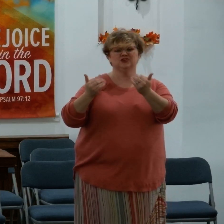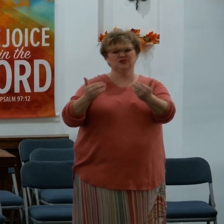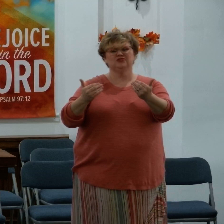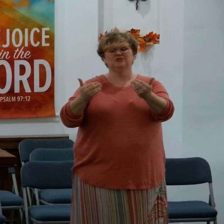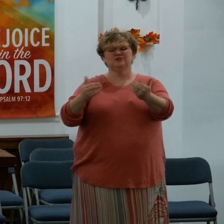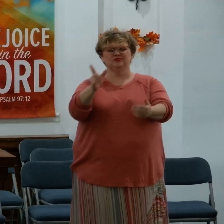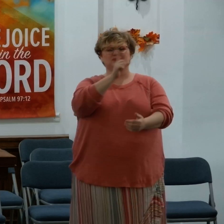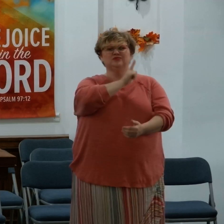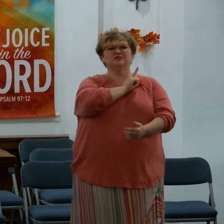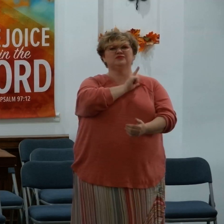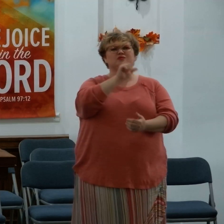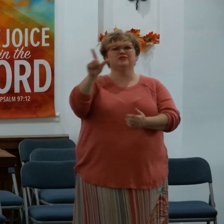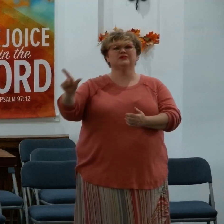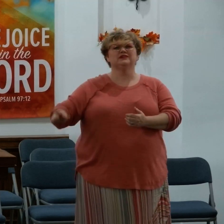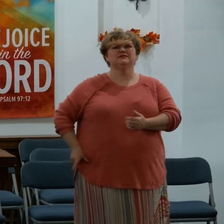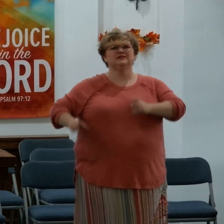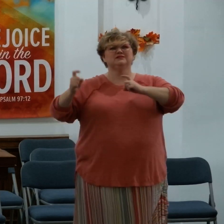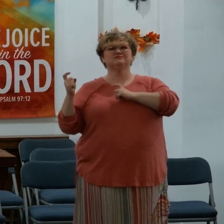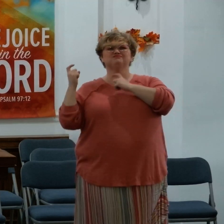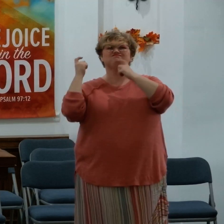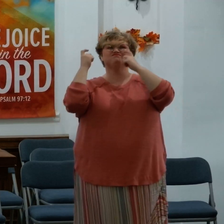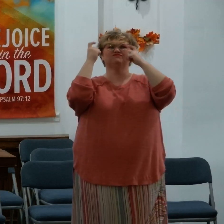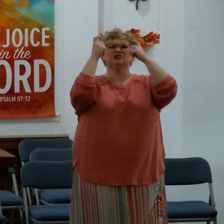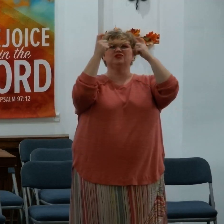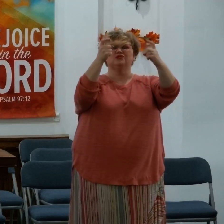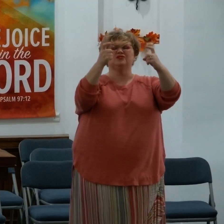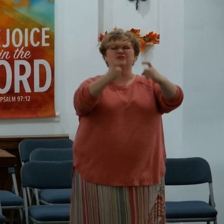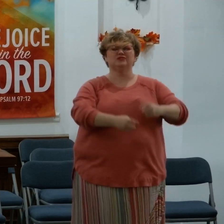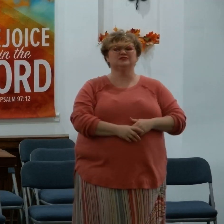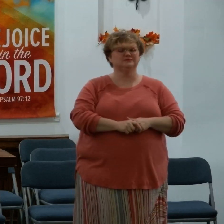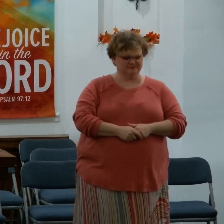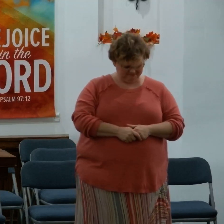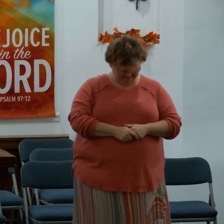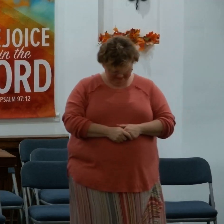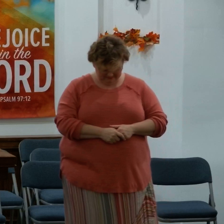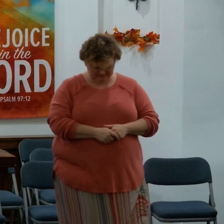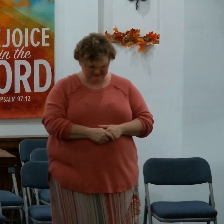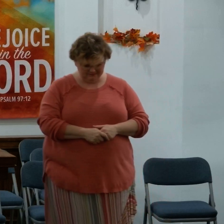Thank you for giving to the Lord.